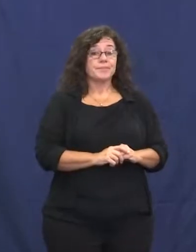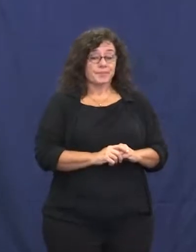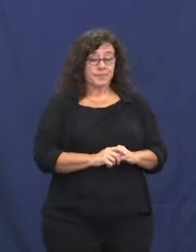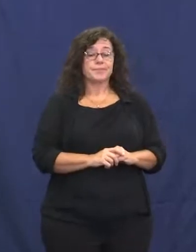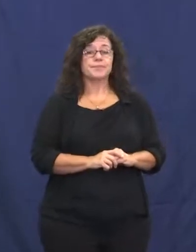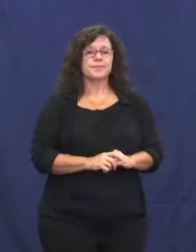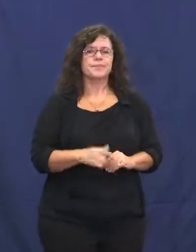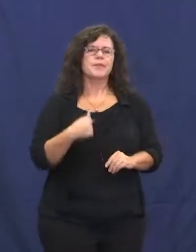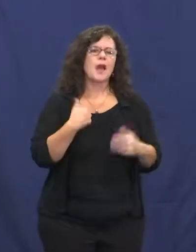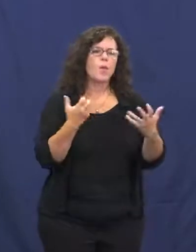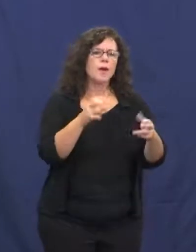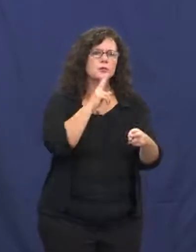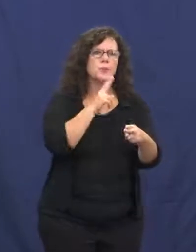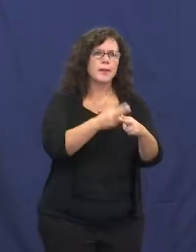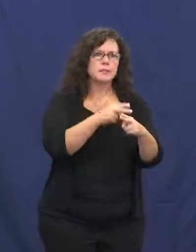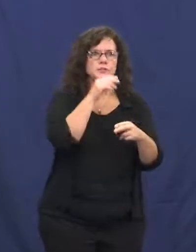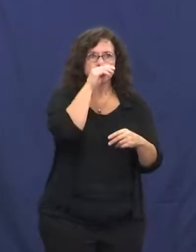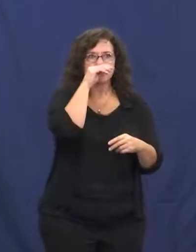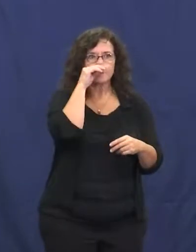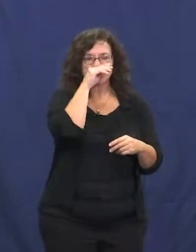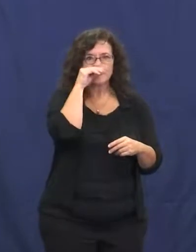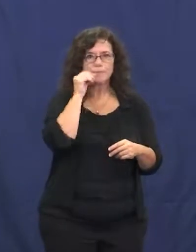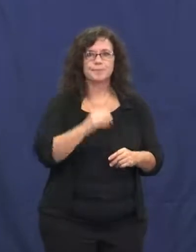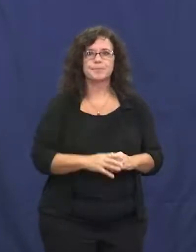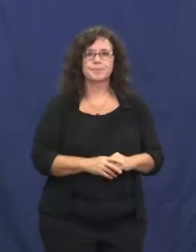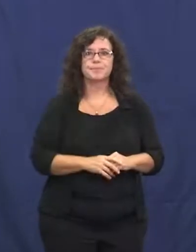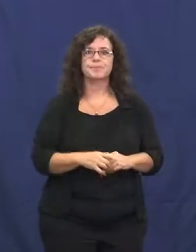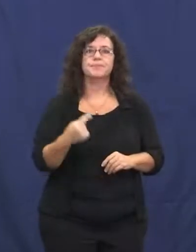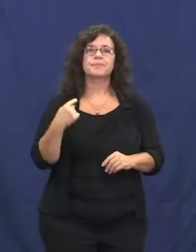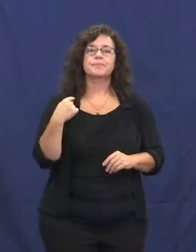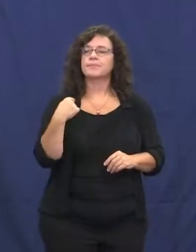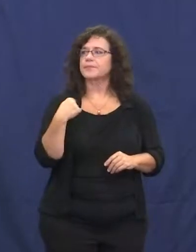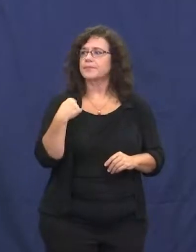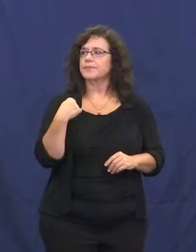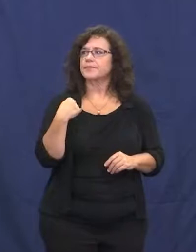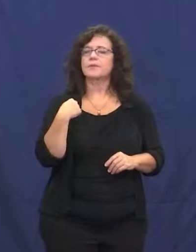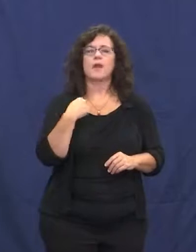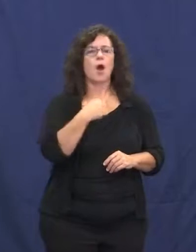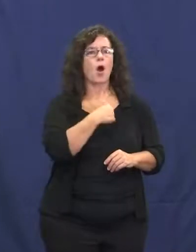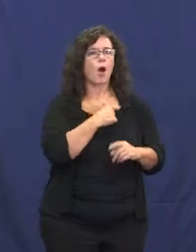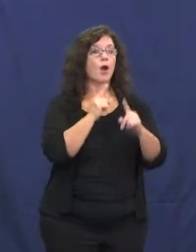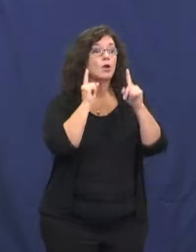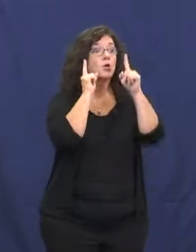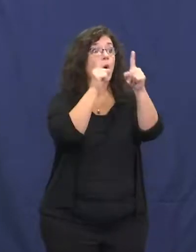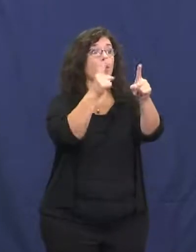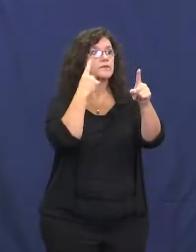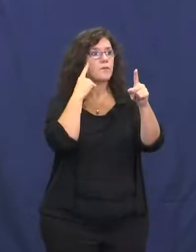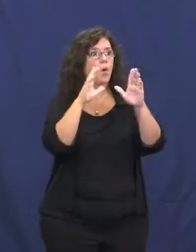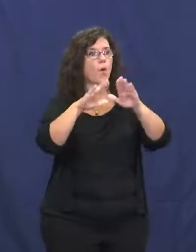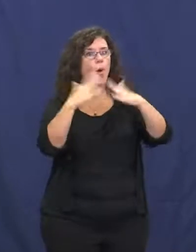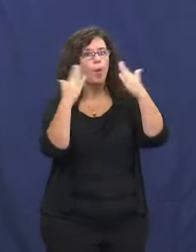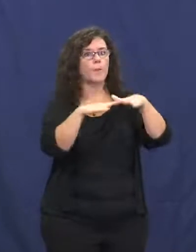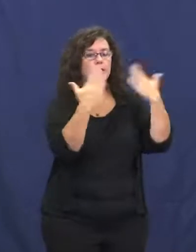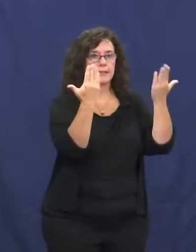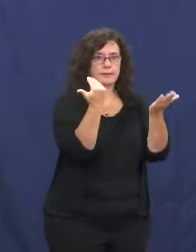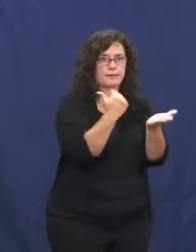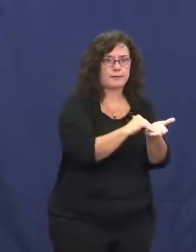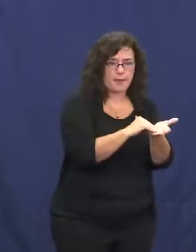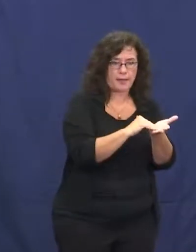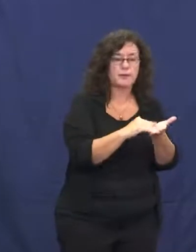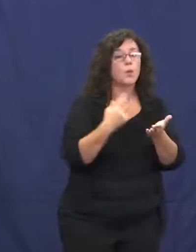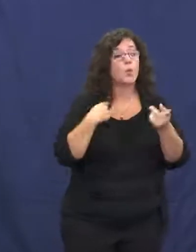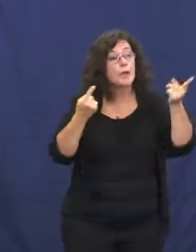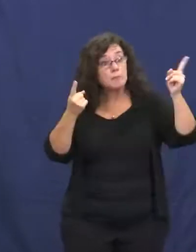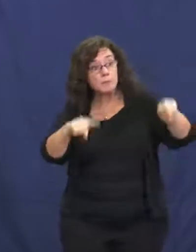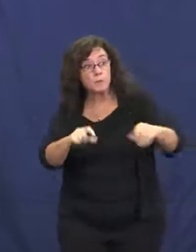slide up, is our framework for reopening that was developed by our office in conjunction with Ventura County